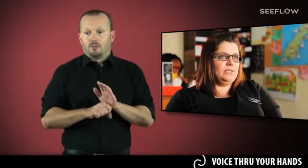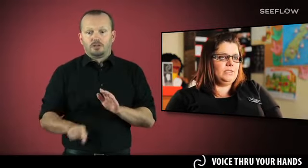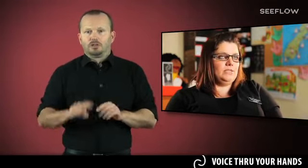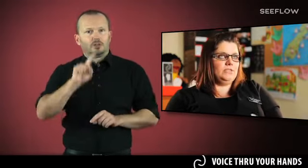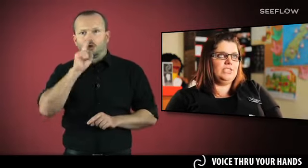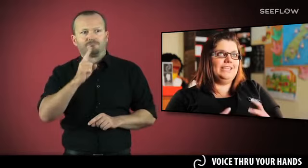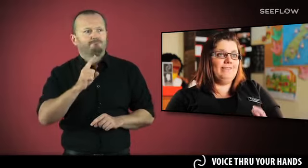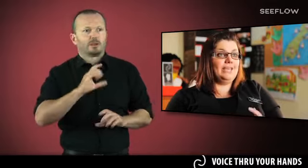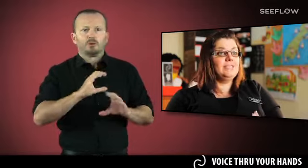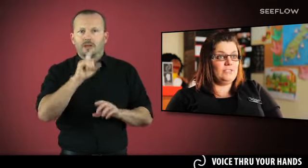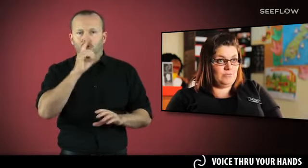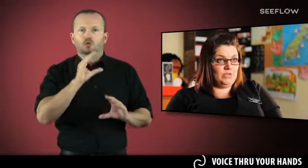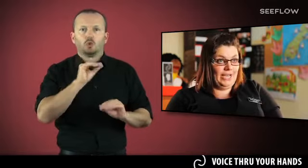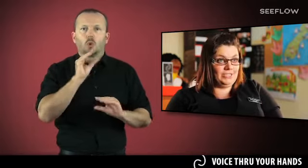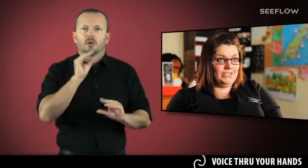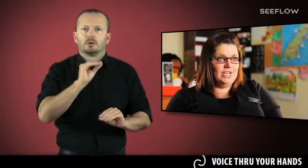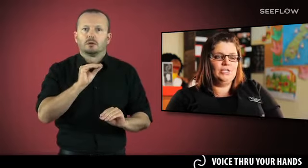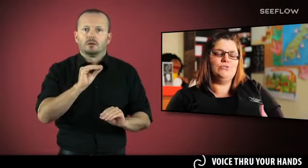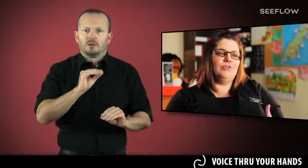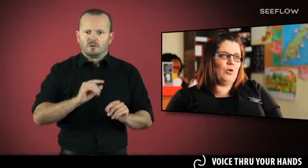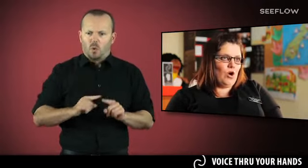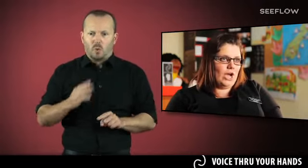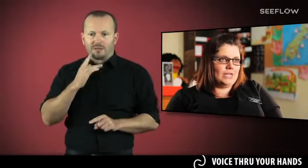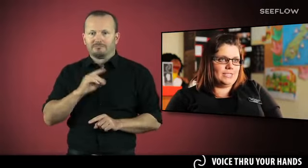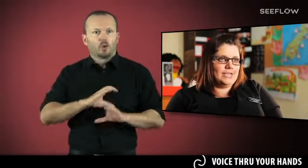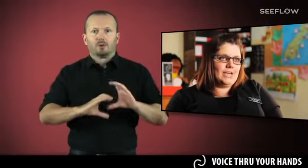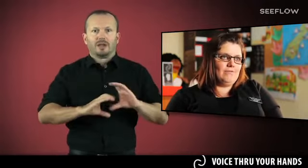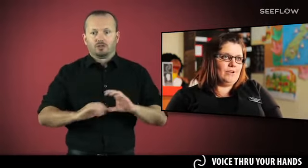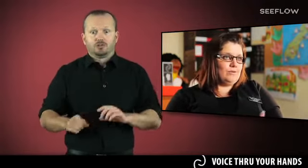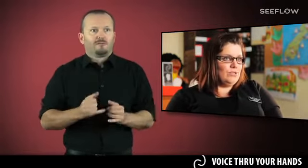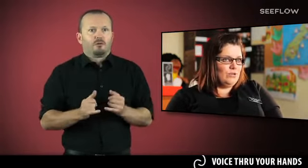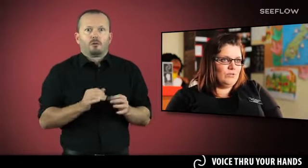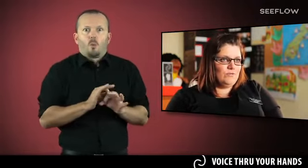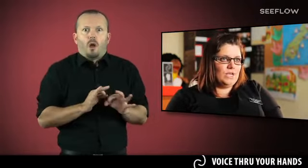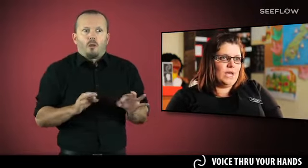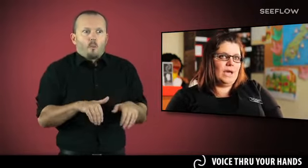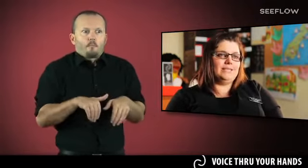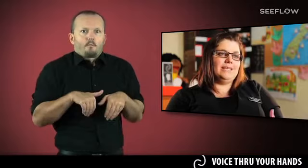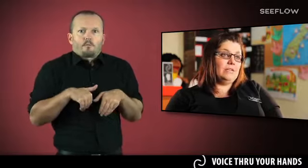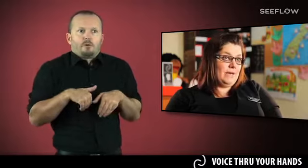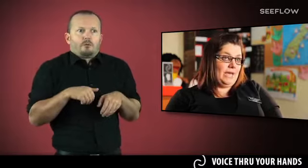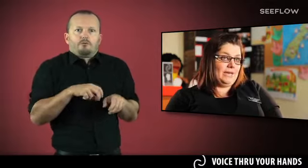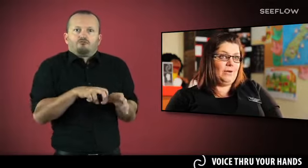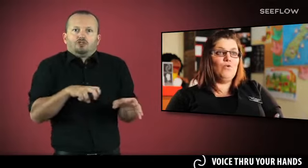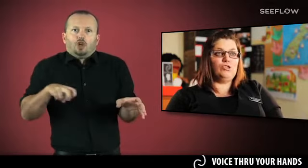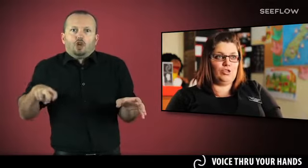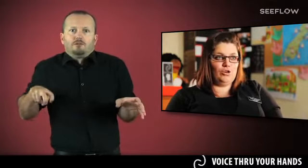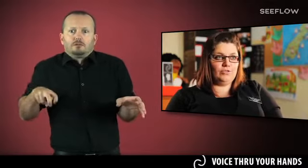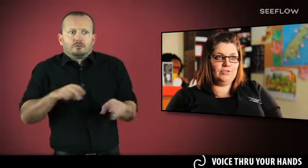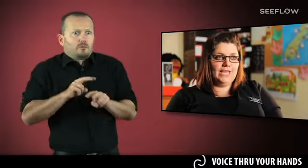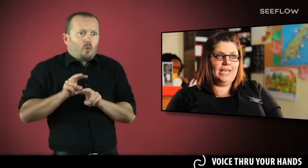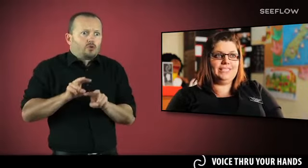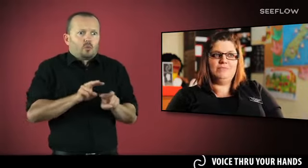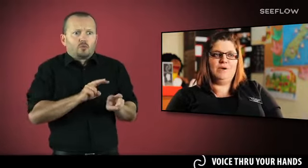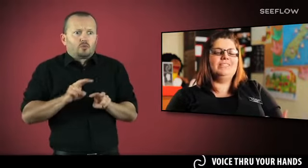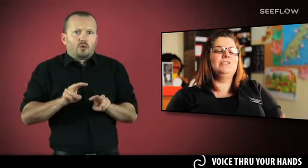was around, she didn't have access to communication. She was very quiet and very reserved, sat back and watched a